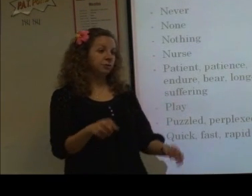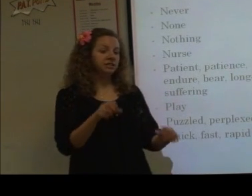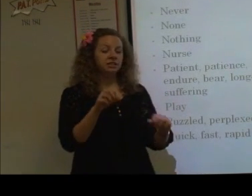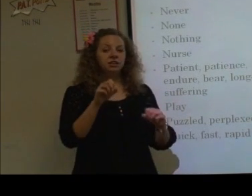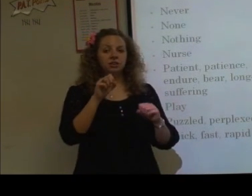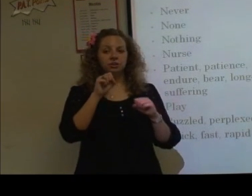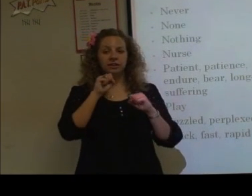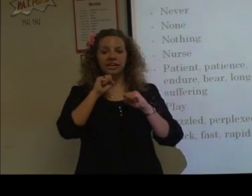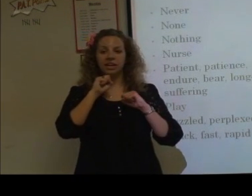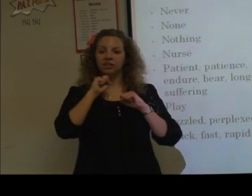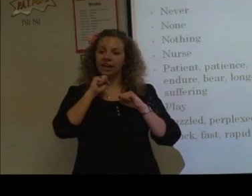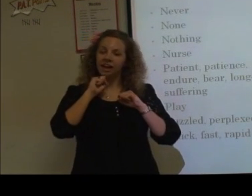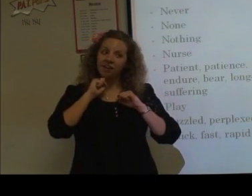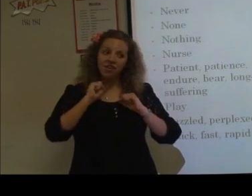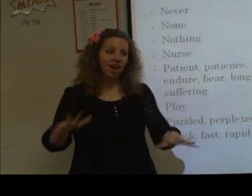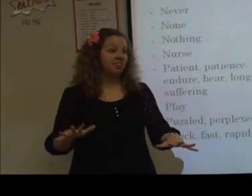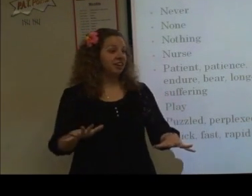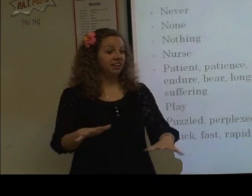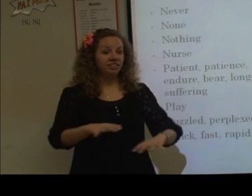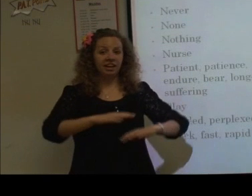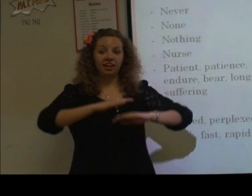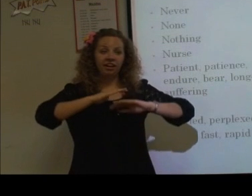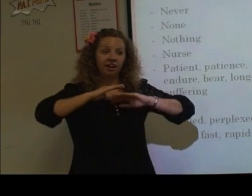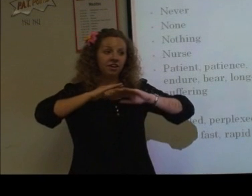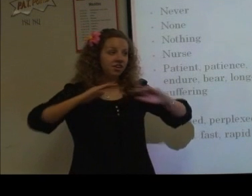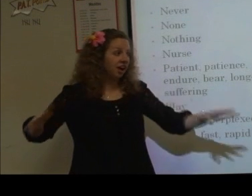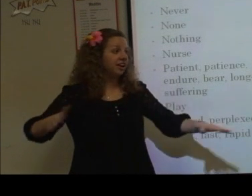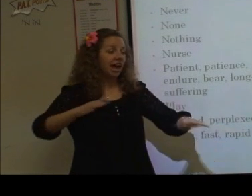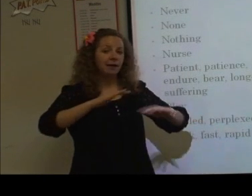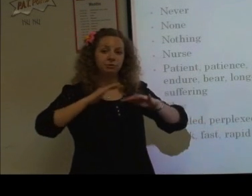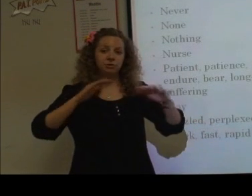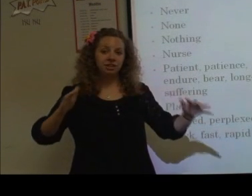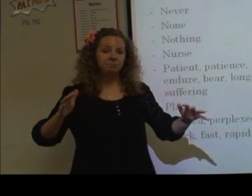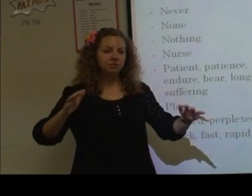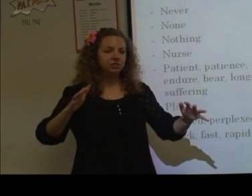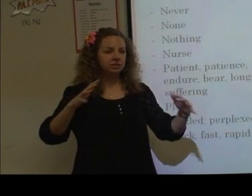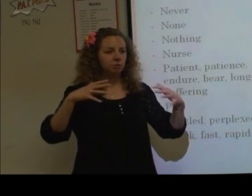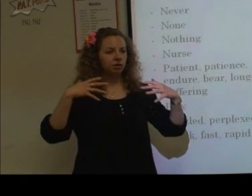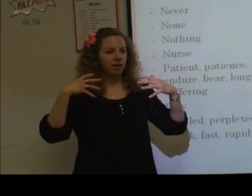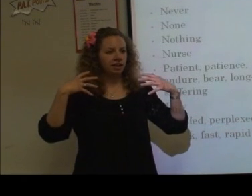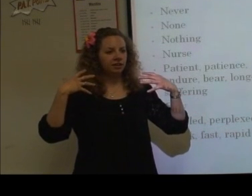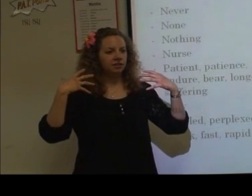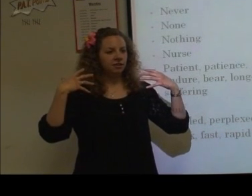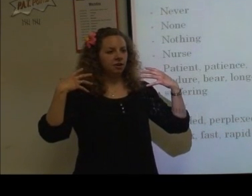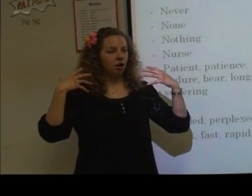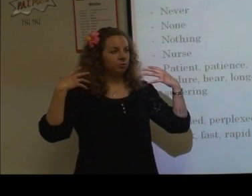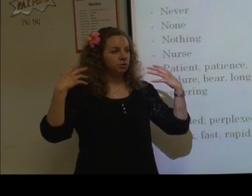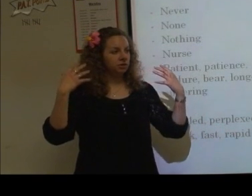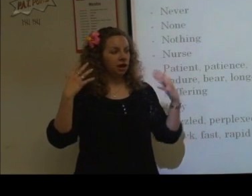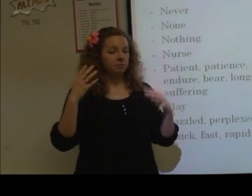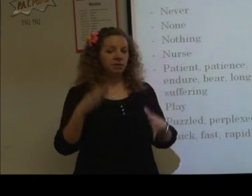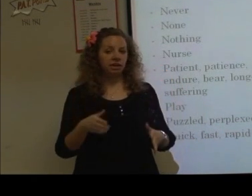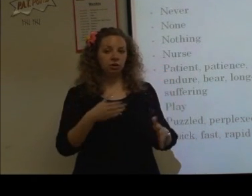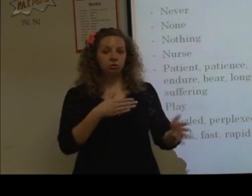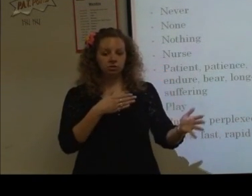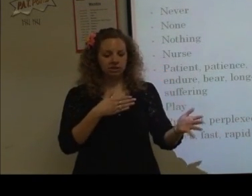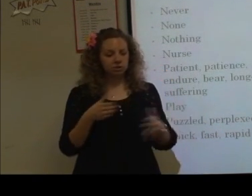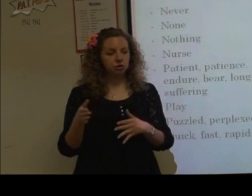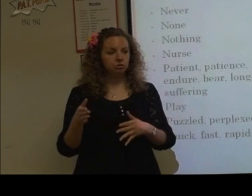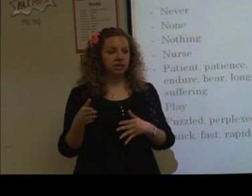ways. They're doing it here like nothing, like none, absolutely none, but this is more like almost, it goes into like